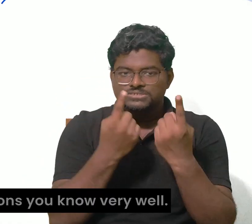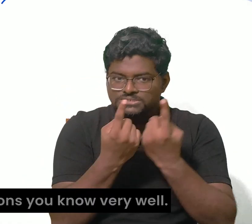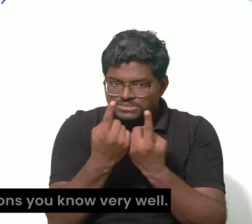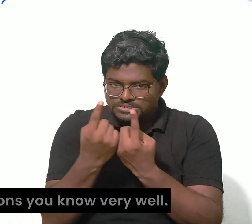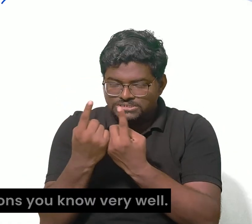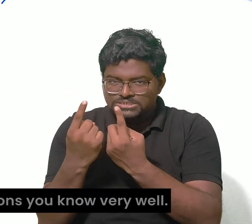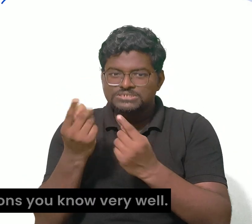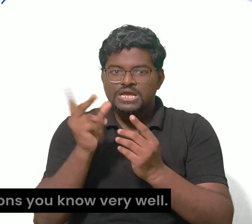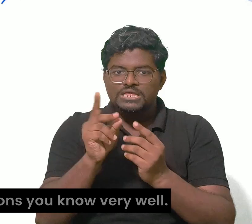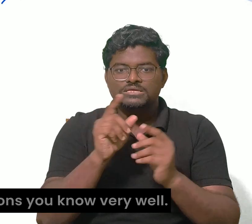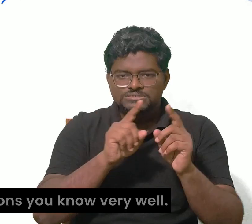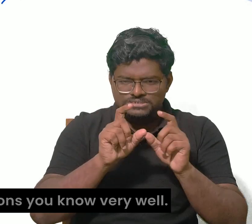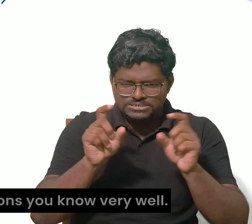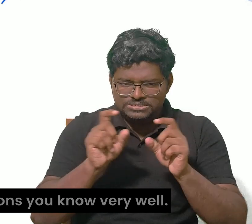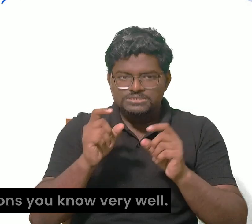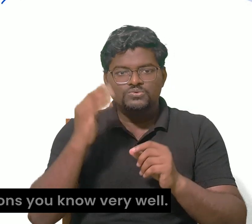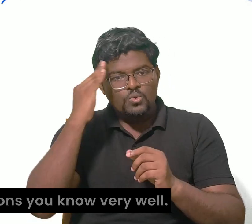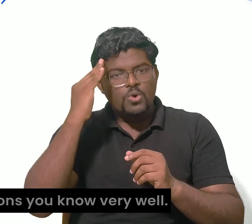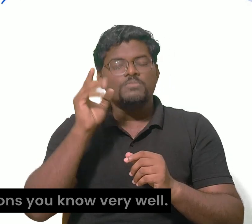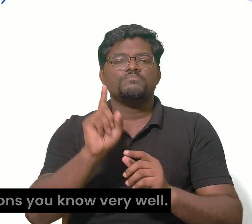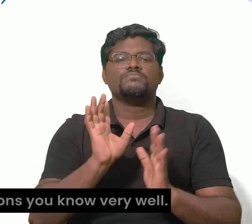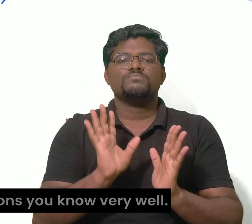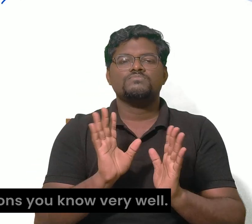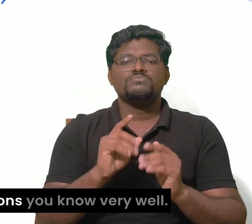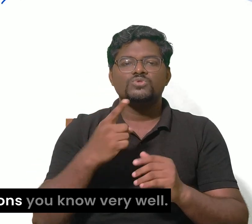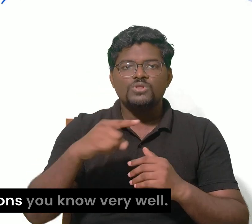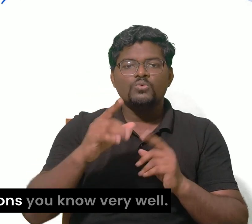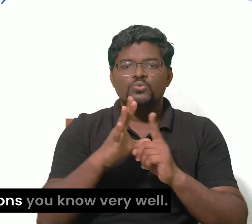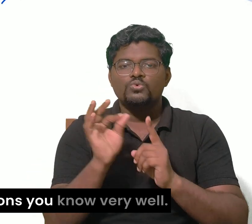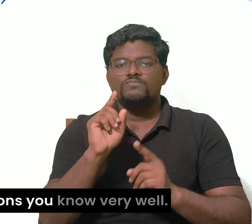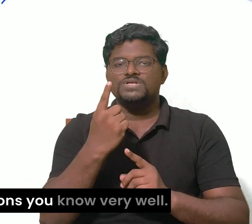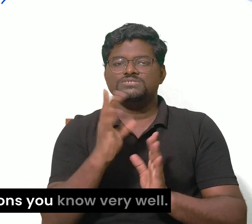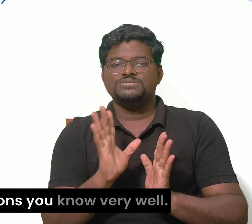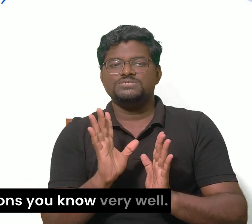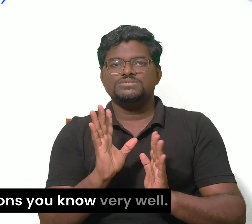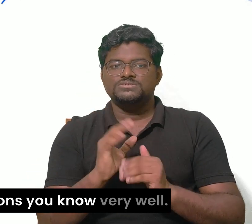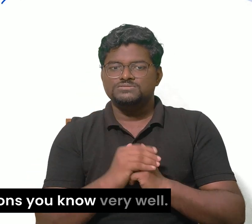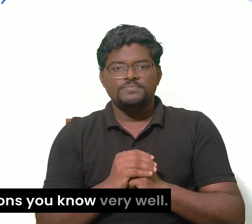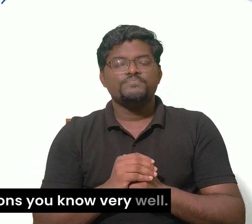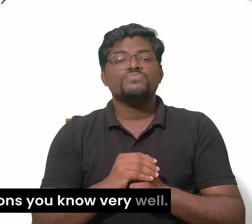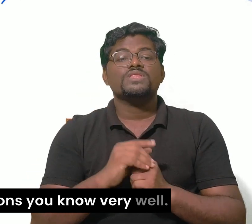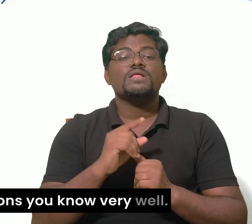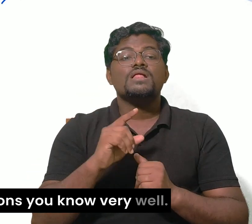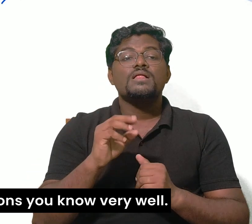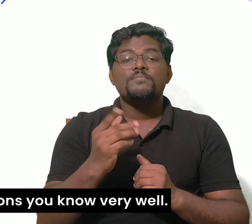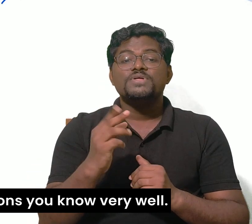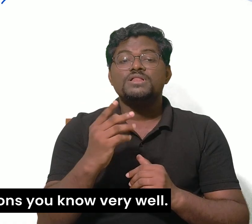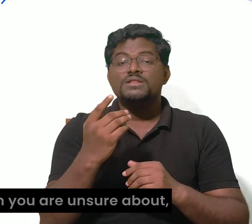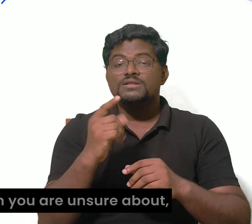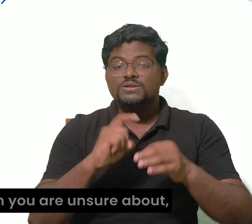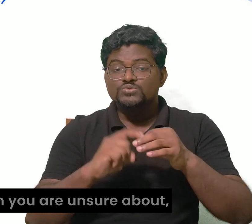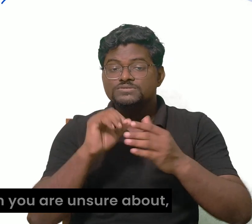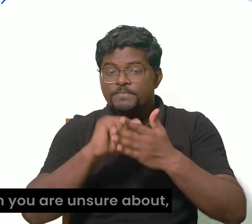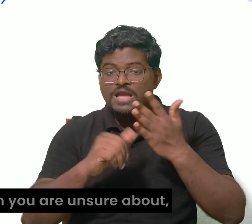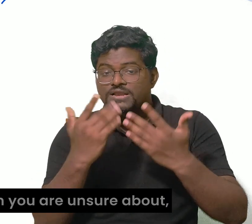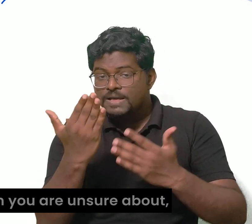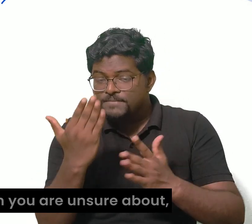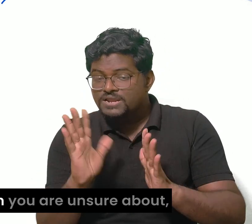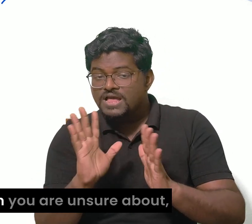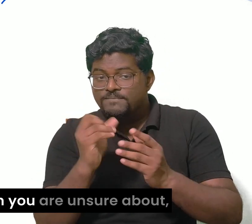first you should know what are the questions you know very well. That questions only you are going to do first. That remaining